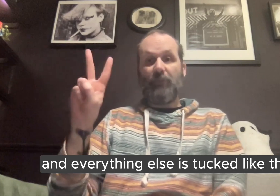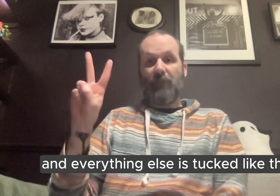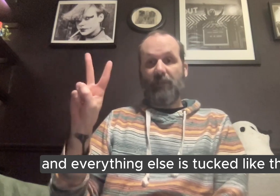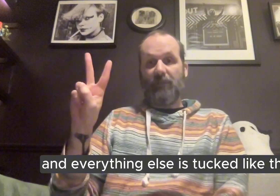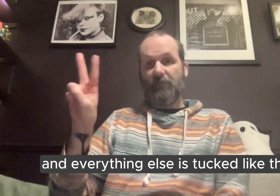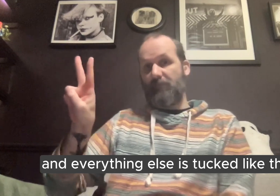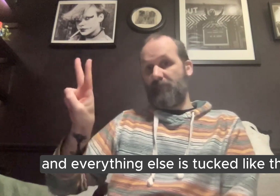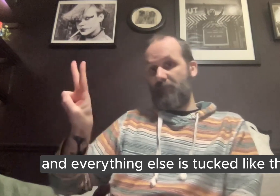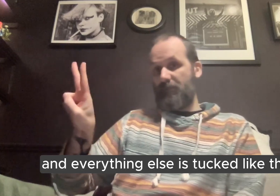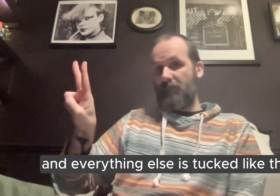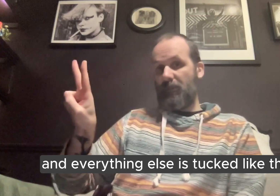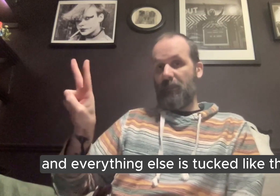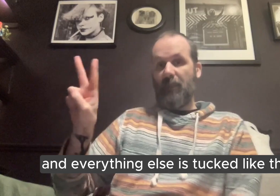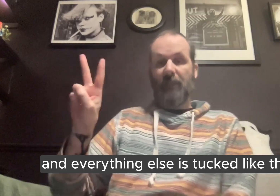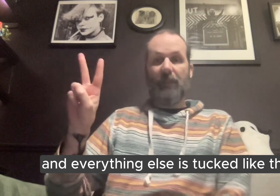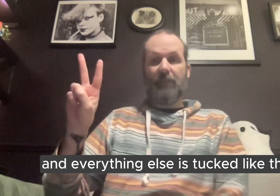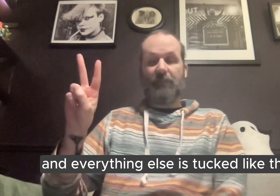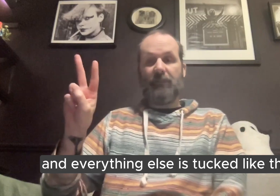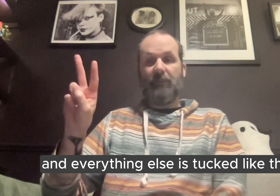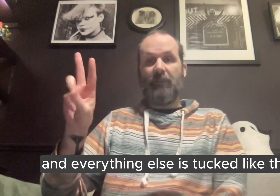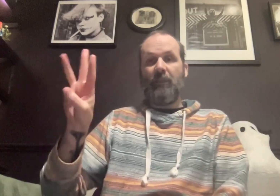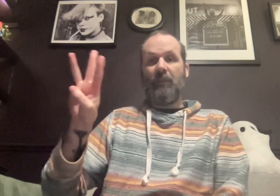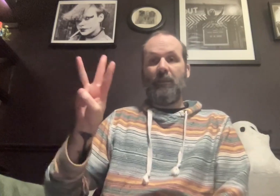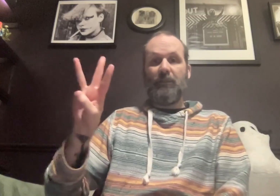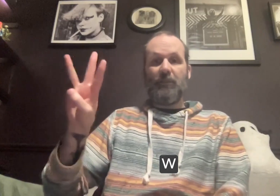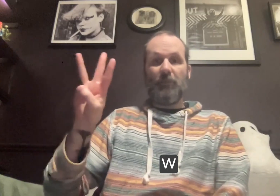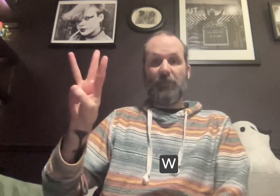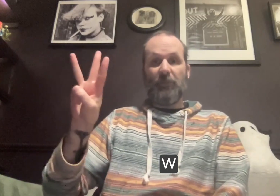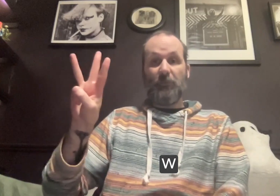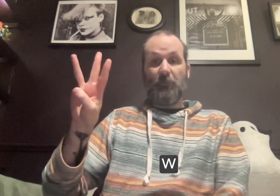everything else is tucked like that. W,